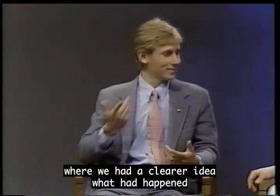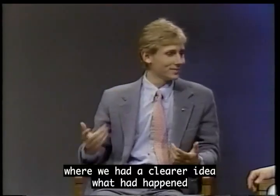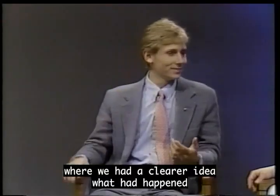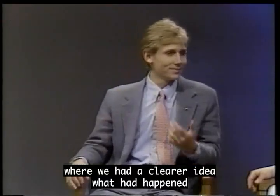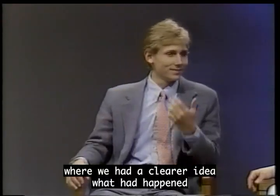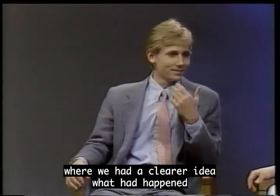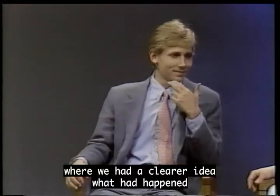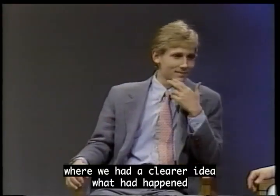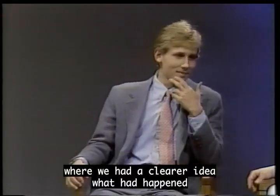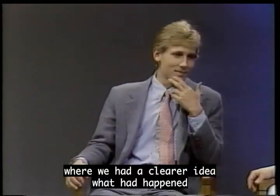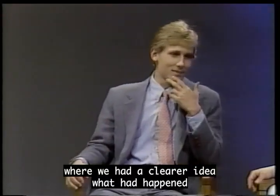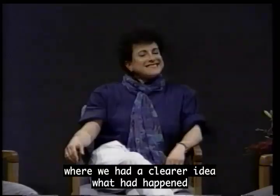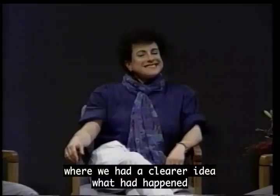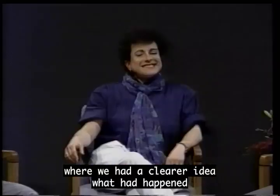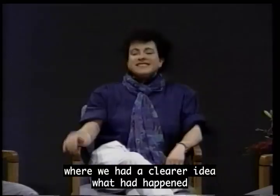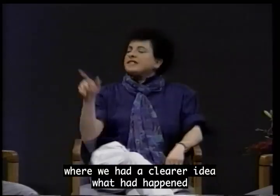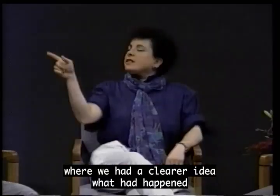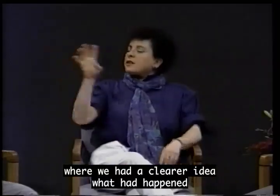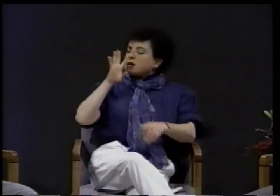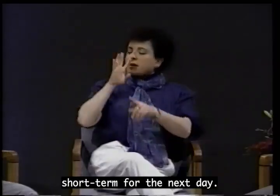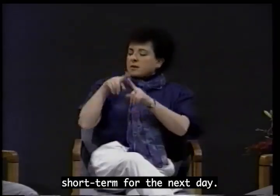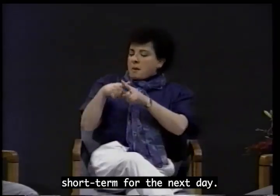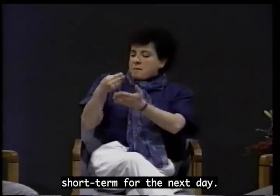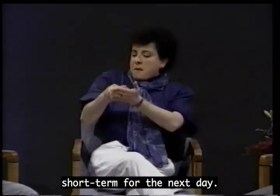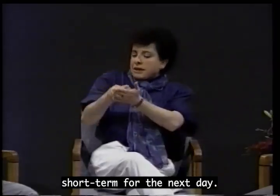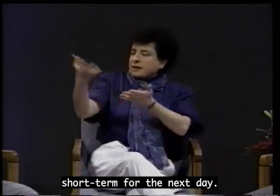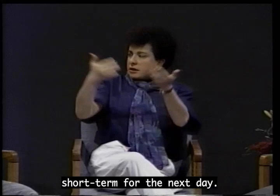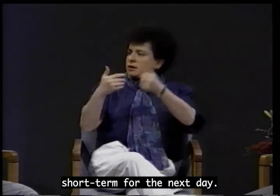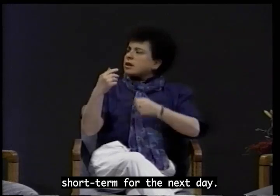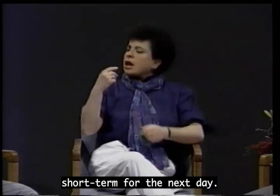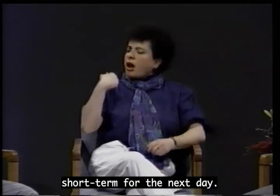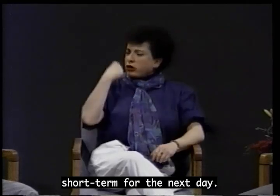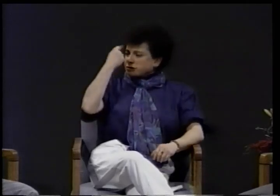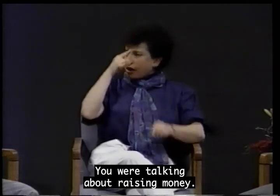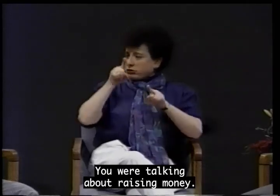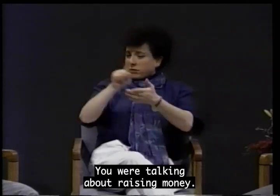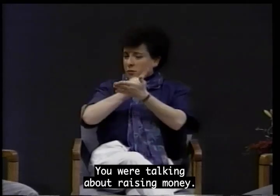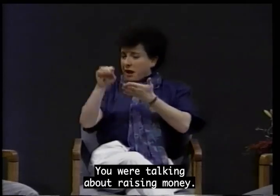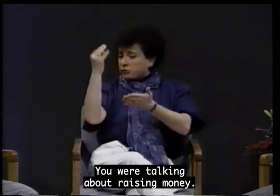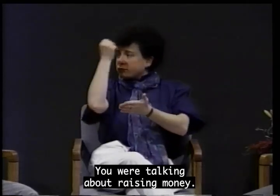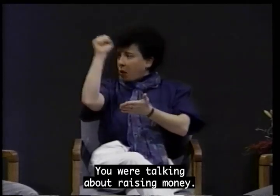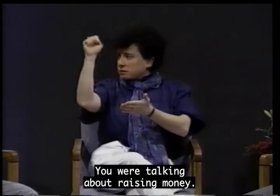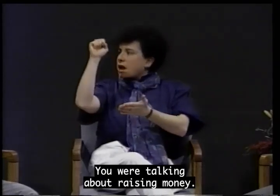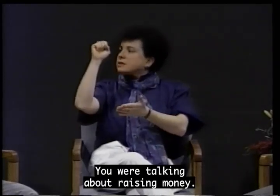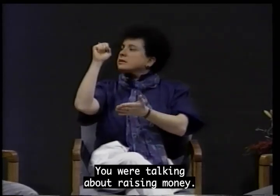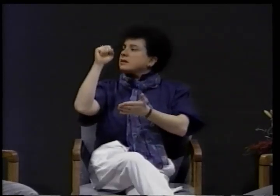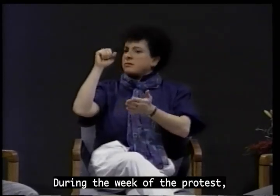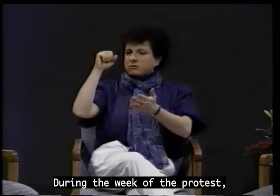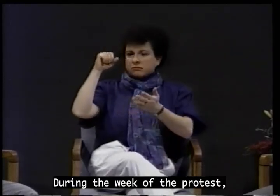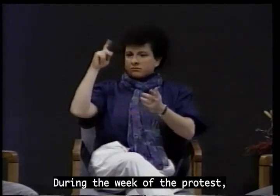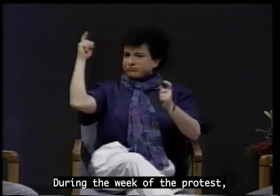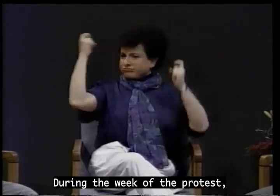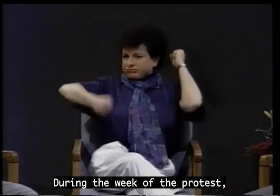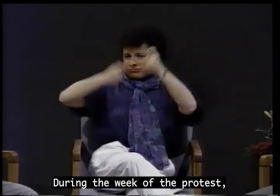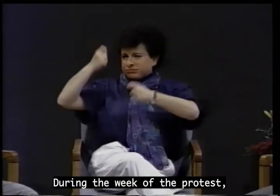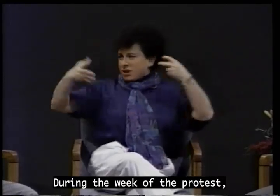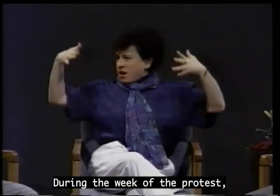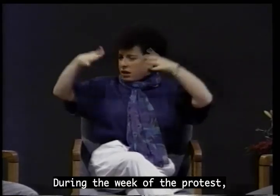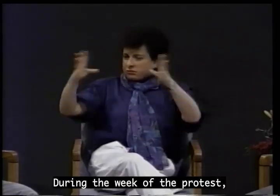clearer idea what had happened short term for the next day. You were talking about raising money. During the week of the protest, a